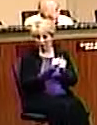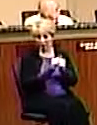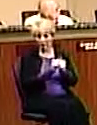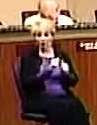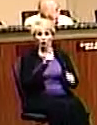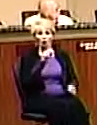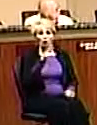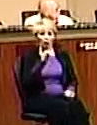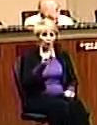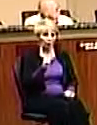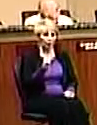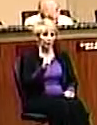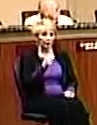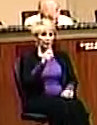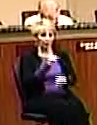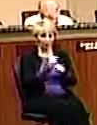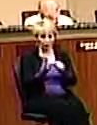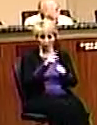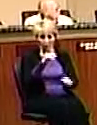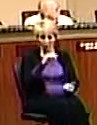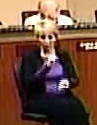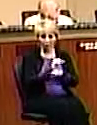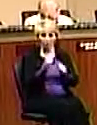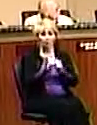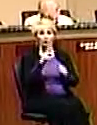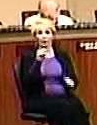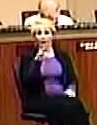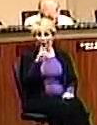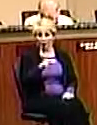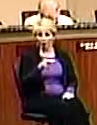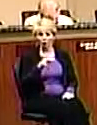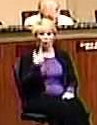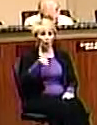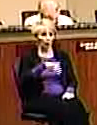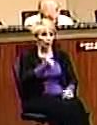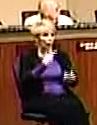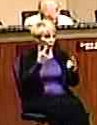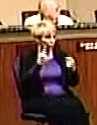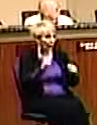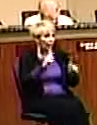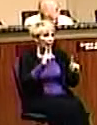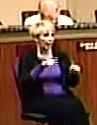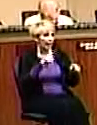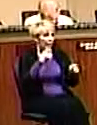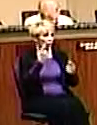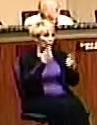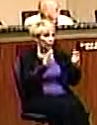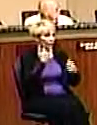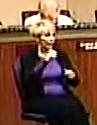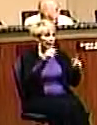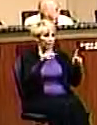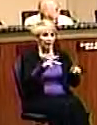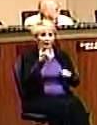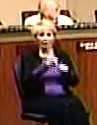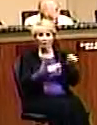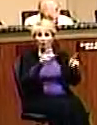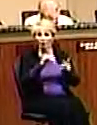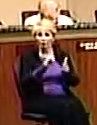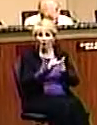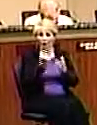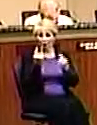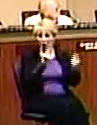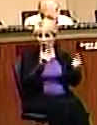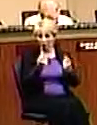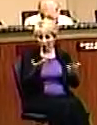Louie, he worked with Louie. He's worked with Karen. We try to answer questions of anybody and everybody that come up